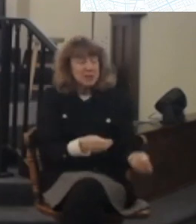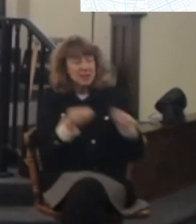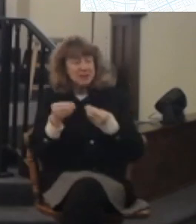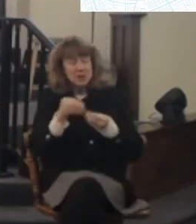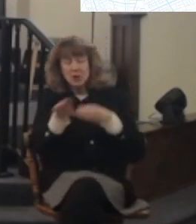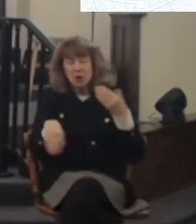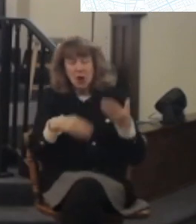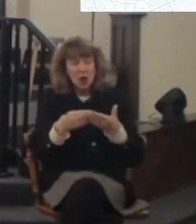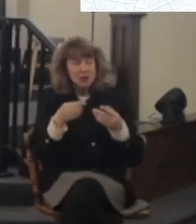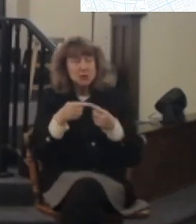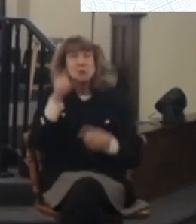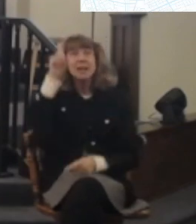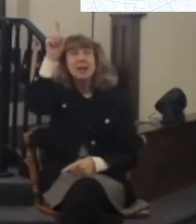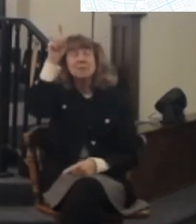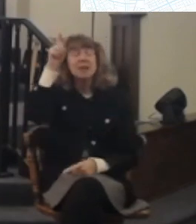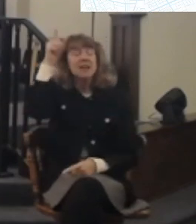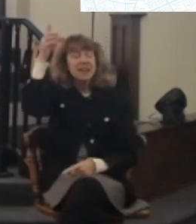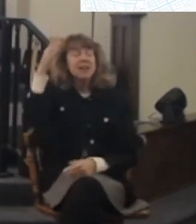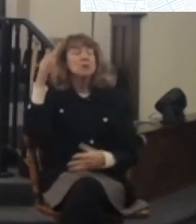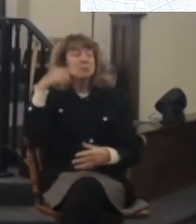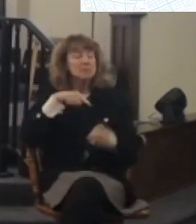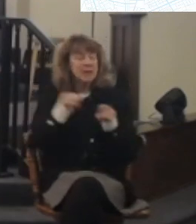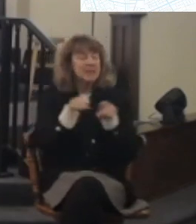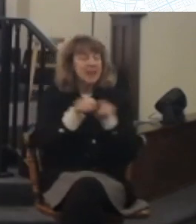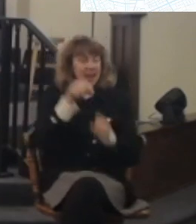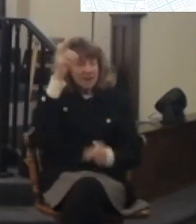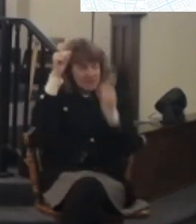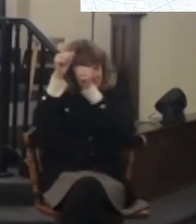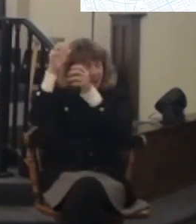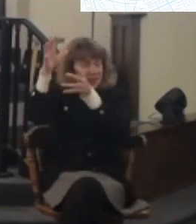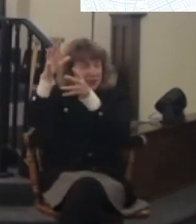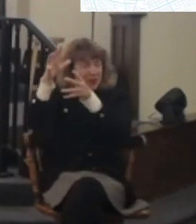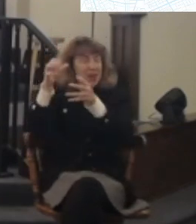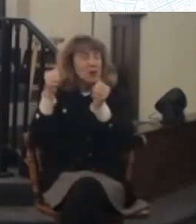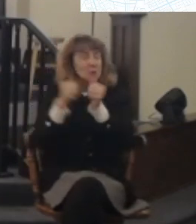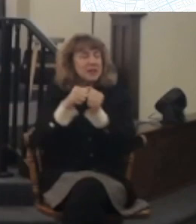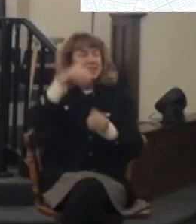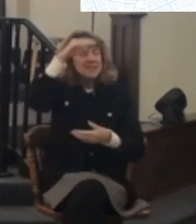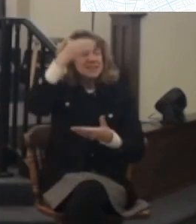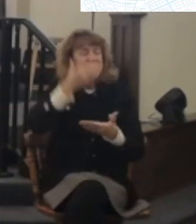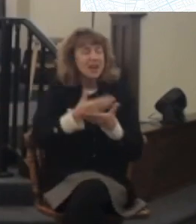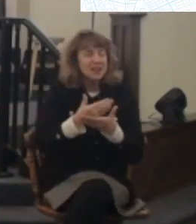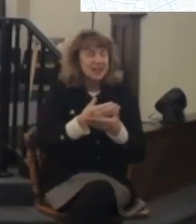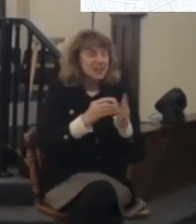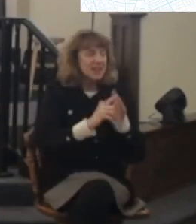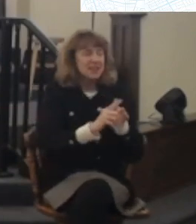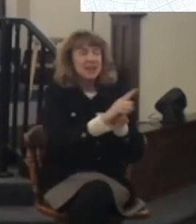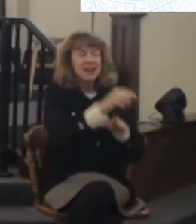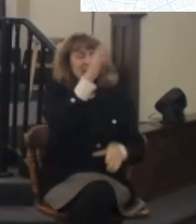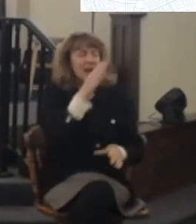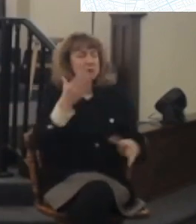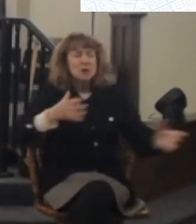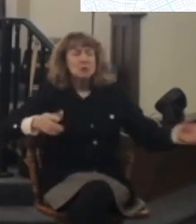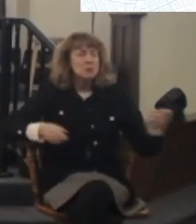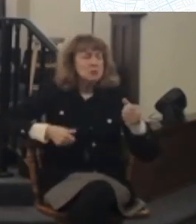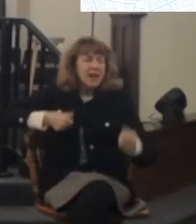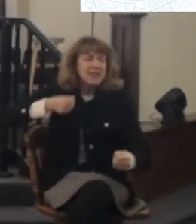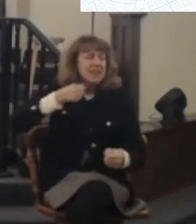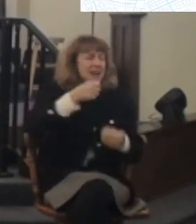going to even meet you halfway. He's going to be like the father and the prodigal son. He's going to run towards you.